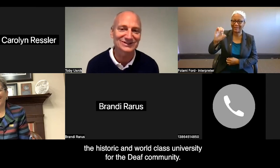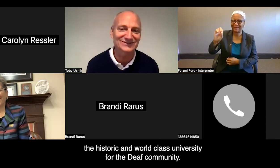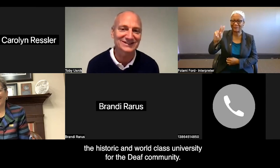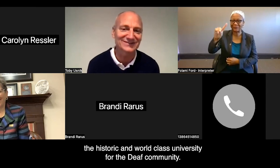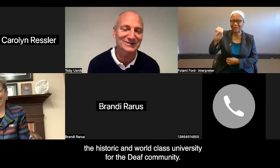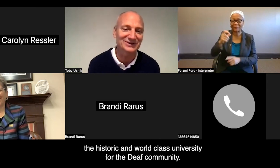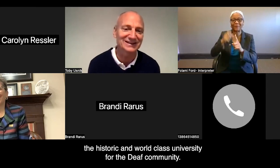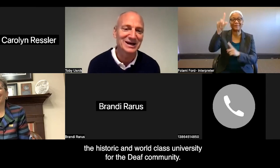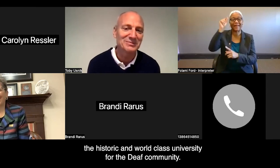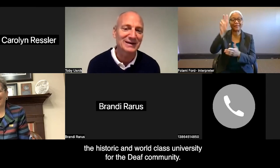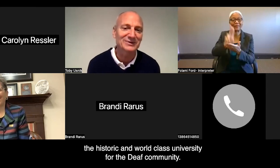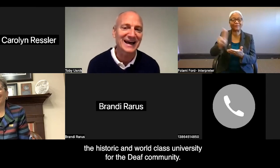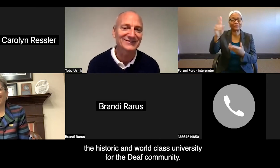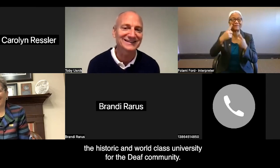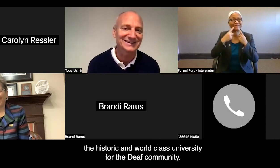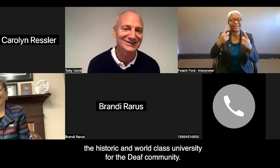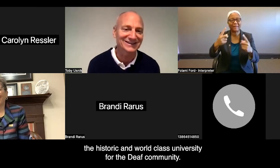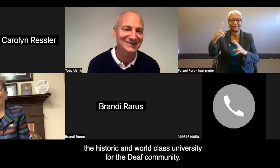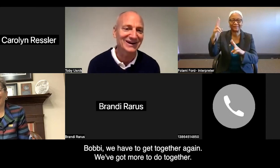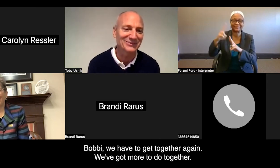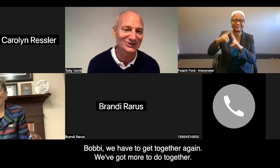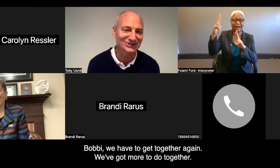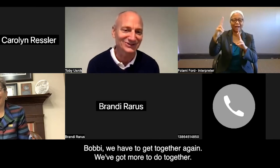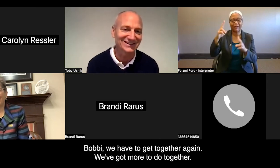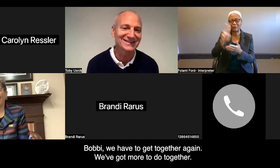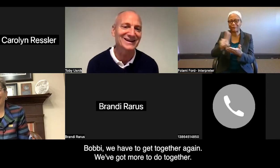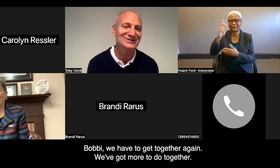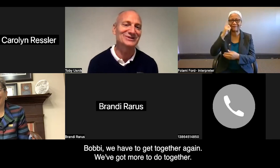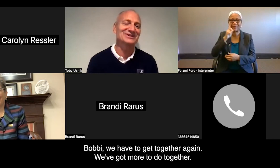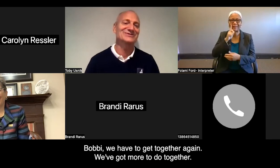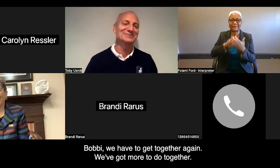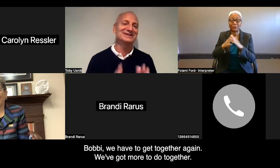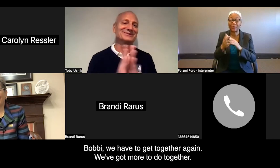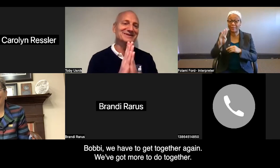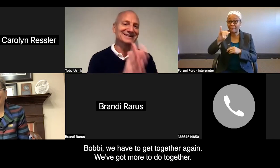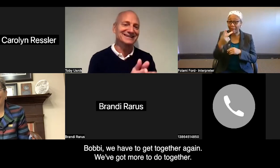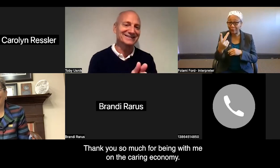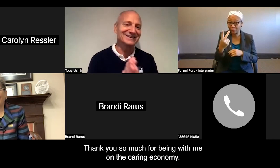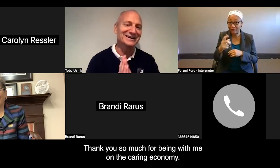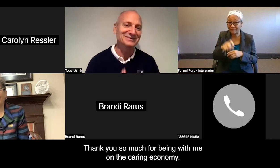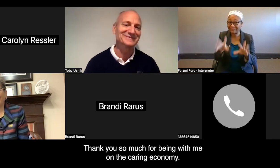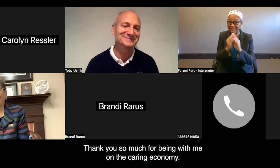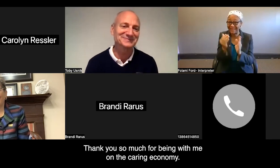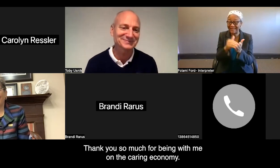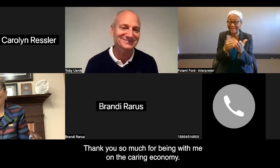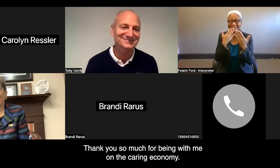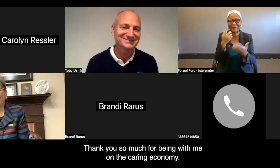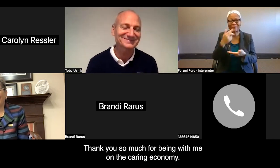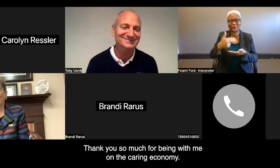university for the deaf community. Bobby, we have to get together again. We've got more to do together. Thank you so much for being with me on The Caring Economy.